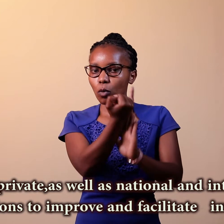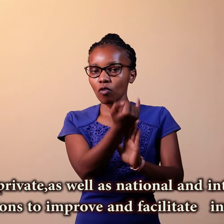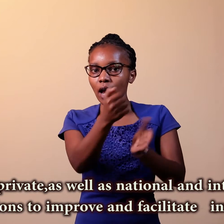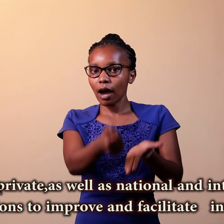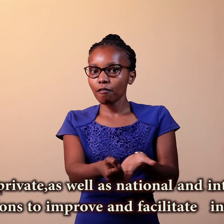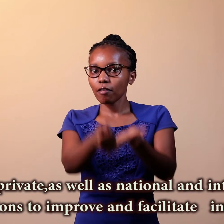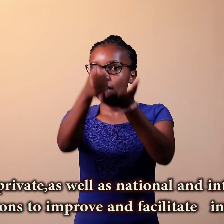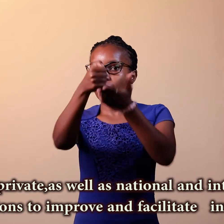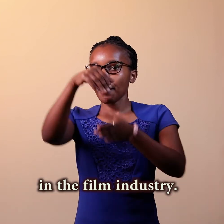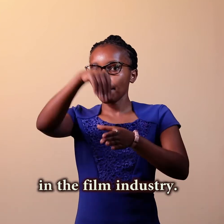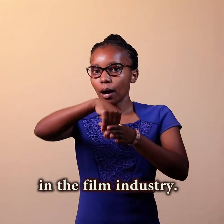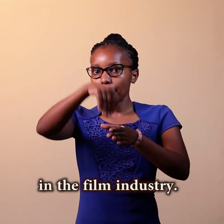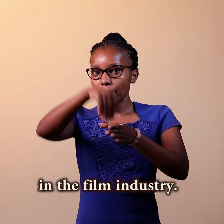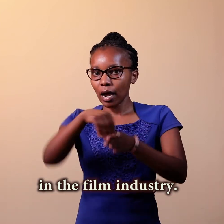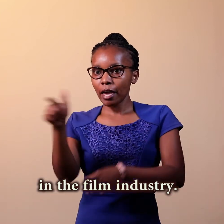investment in the film industry.